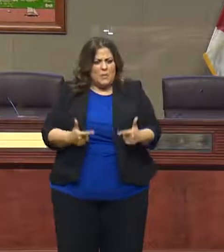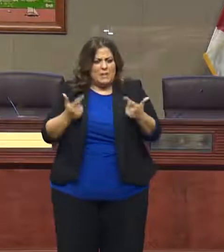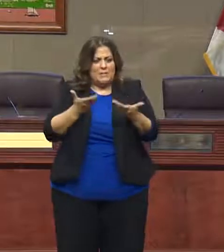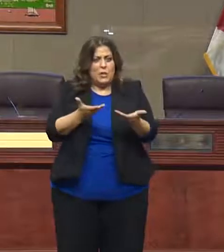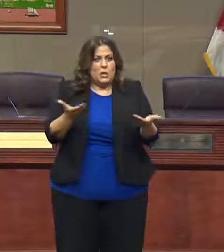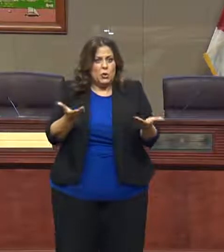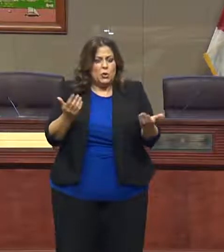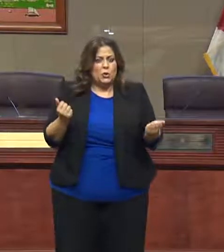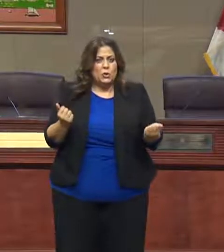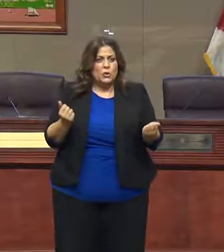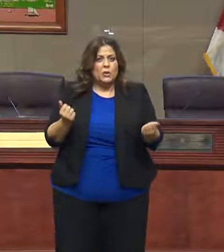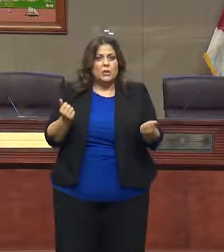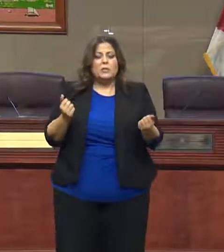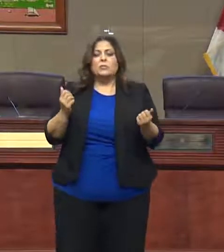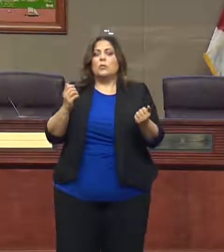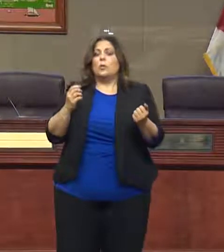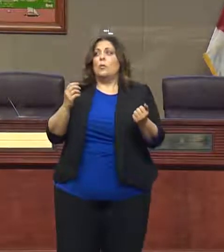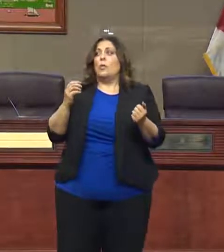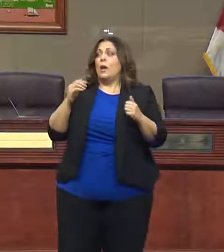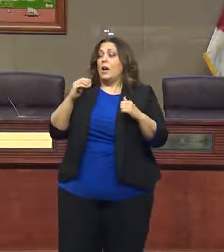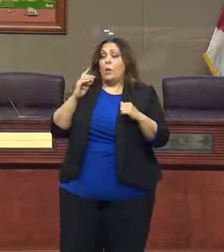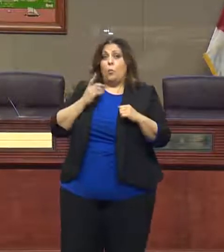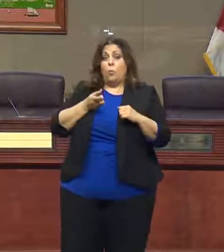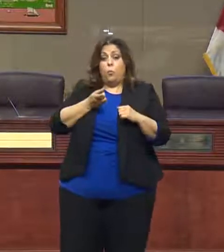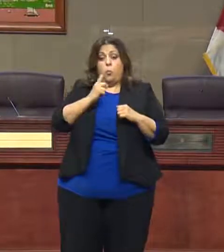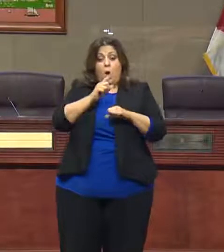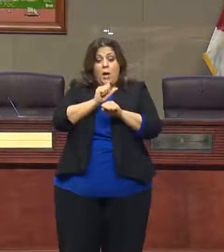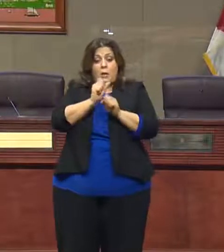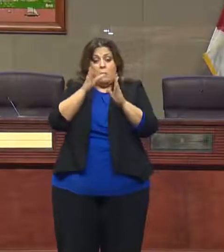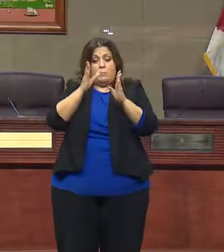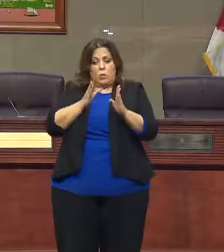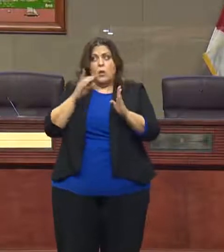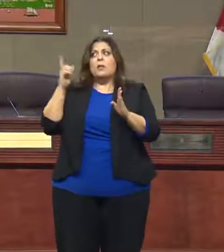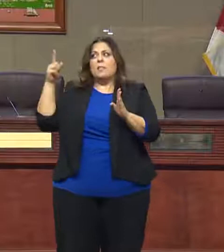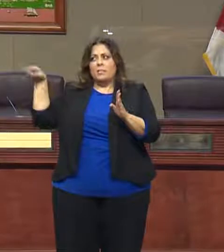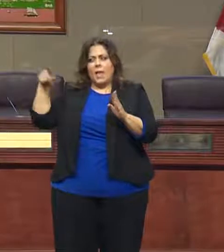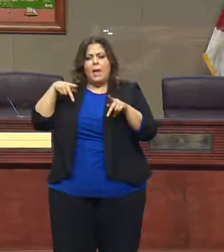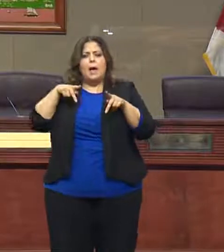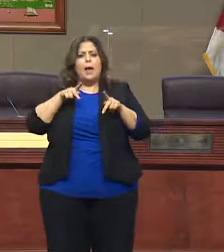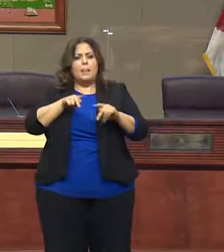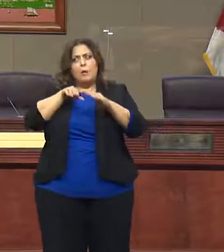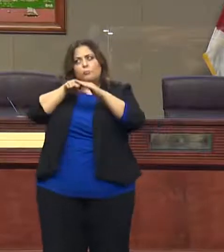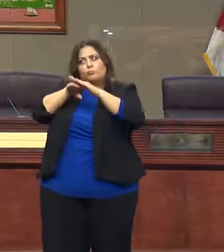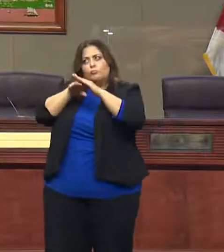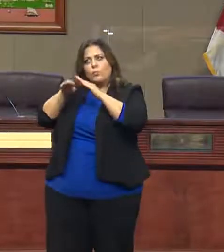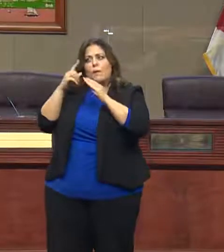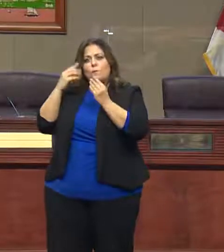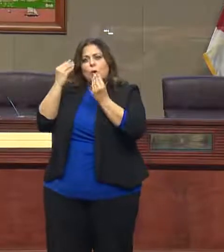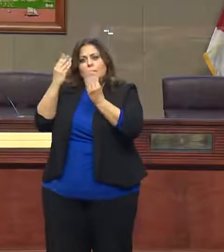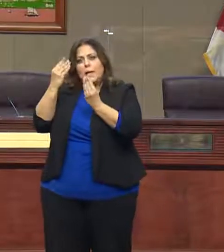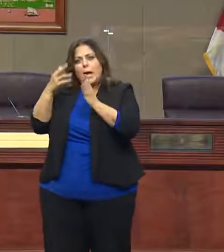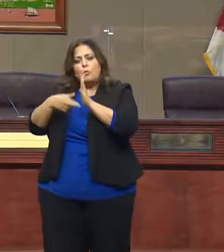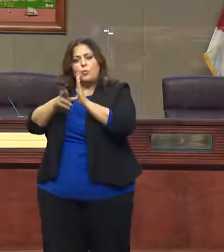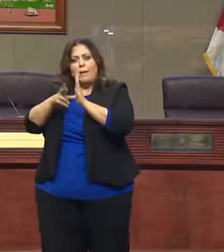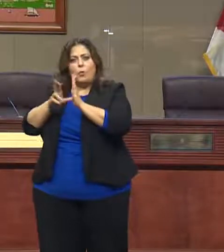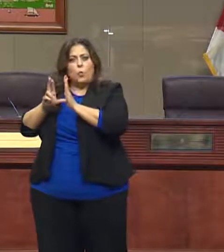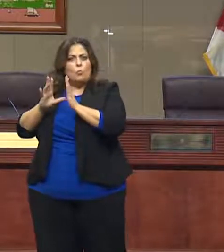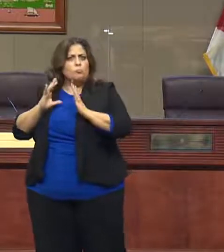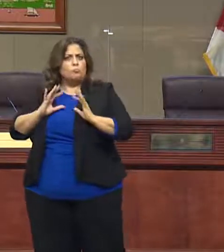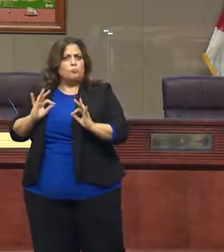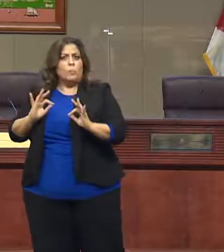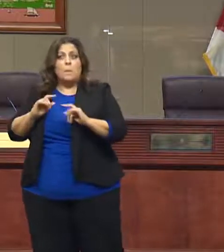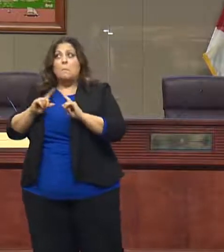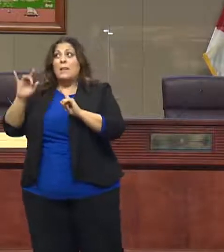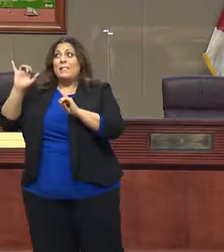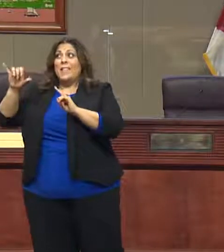at least one of our employees was given access to be able to review the data in the state database. But it's the